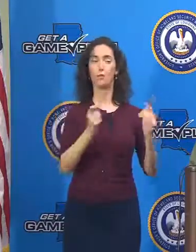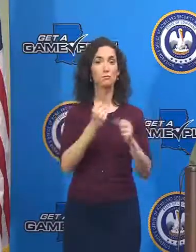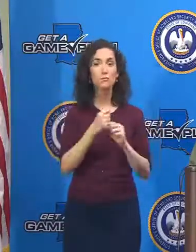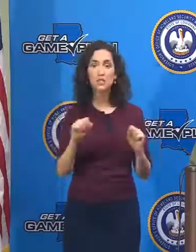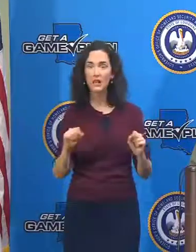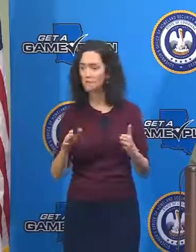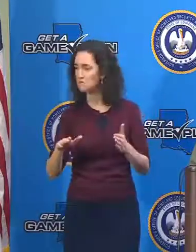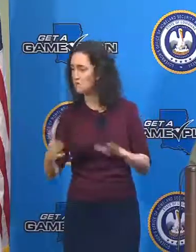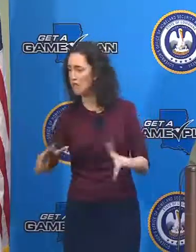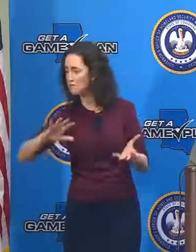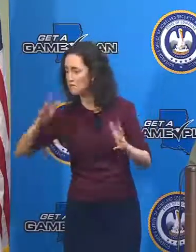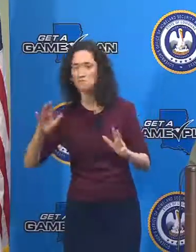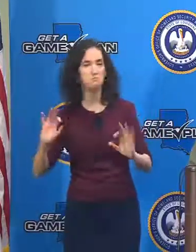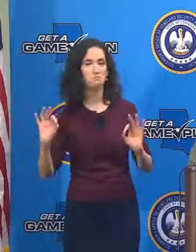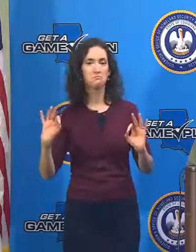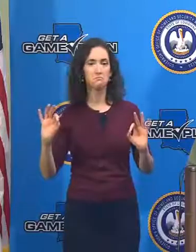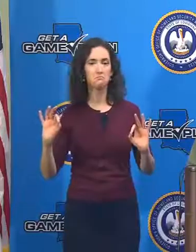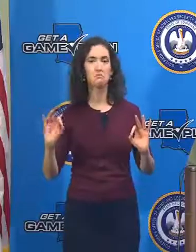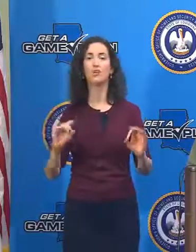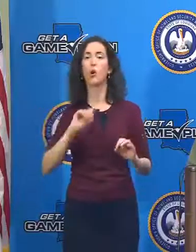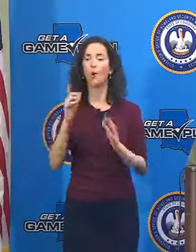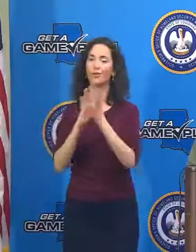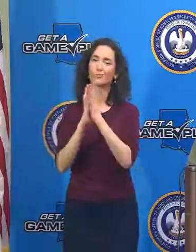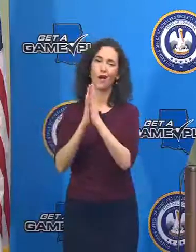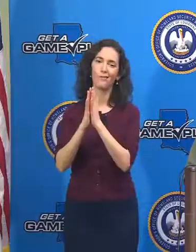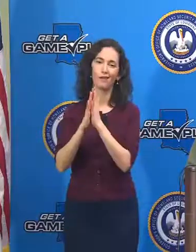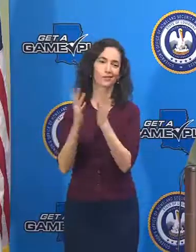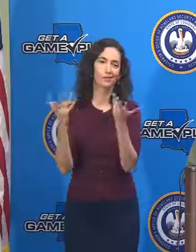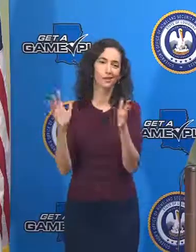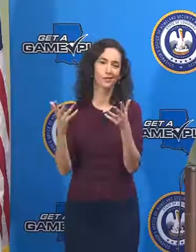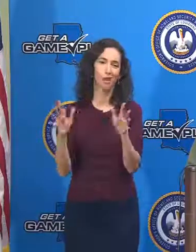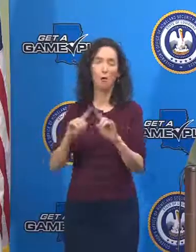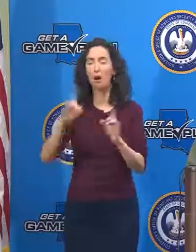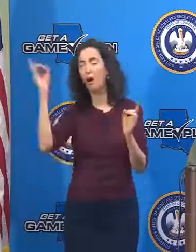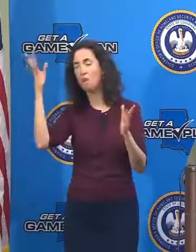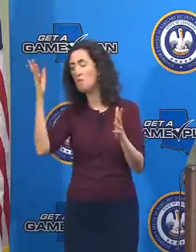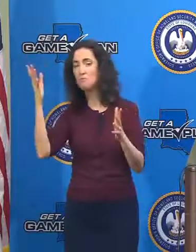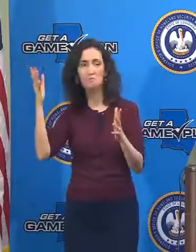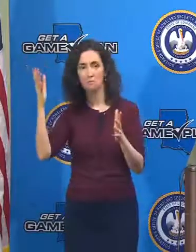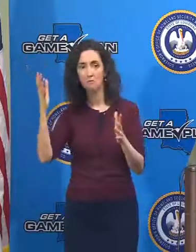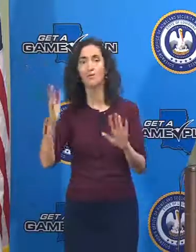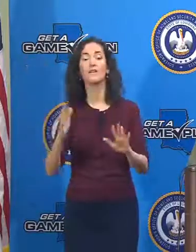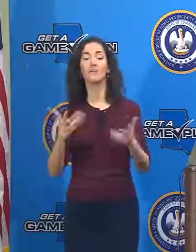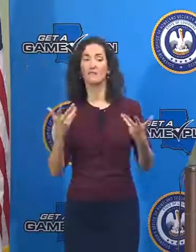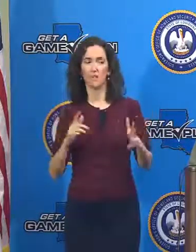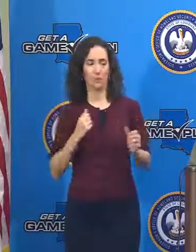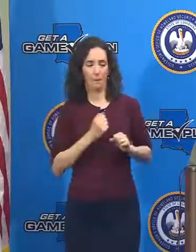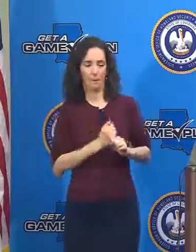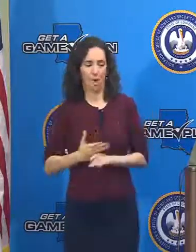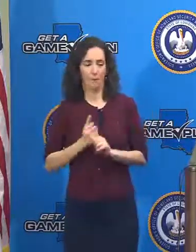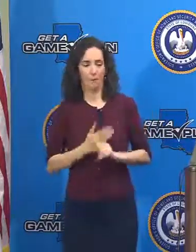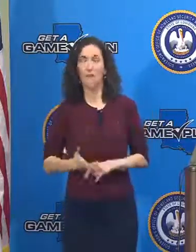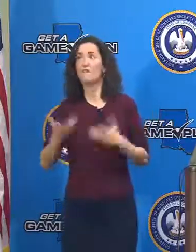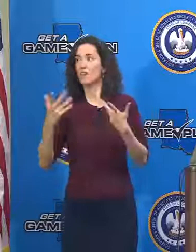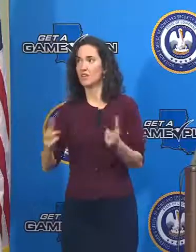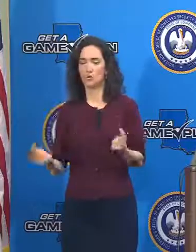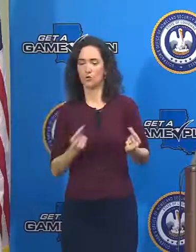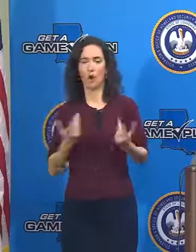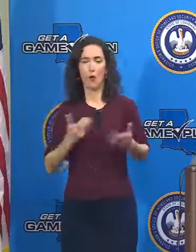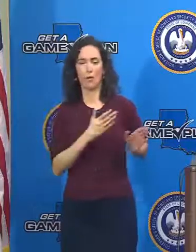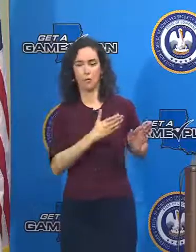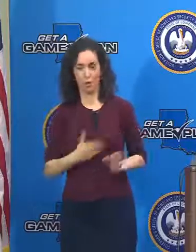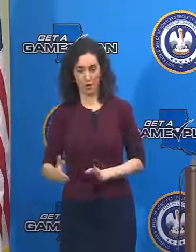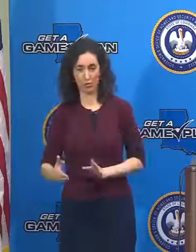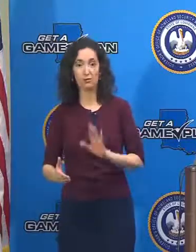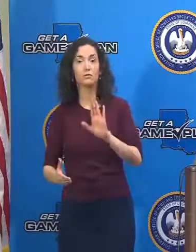or major disturbances or occurrences other than congestion. But we immediately began preparing for the aftermath. And in that aftermath, we have cleared